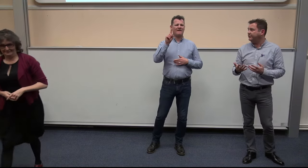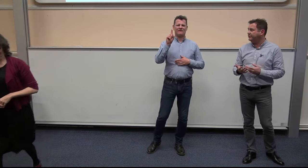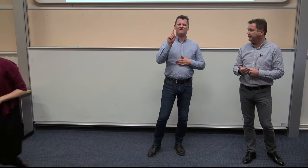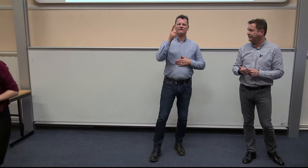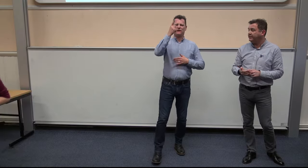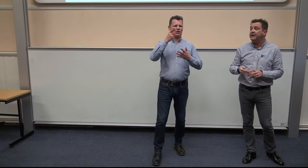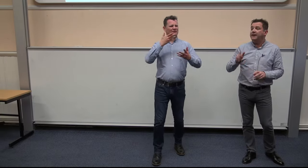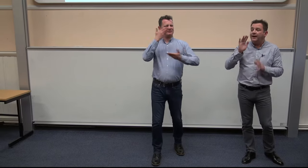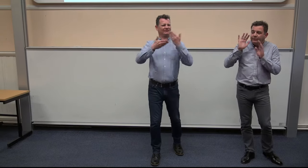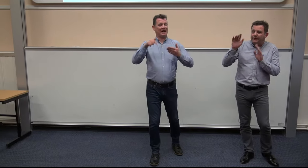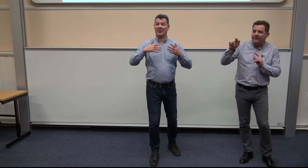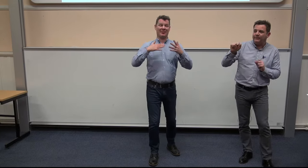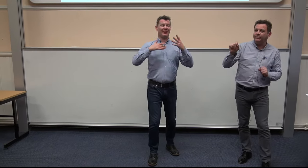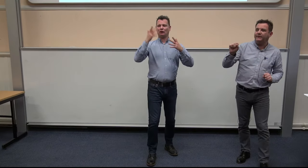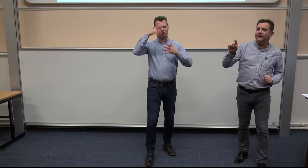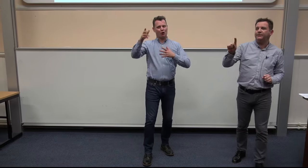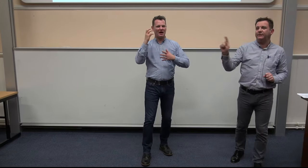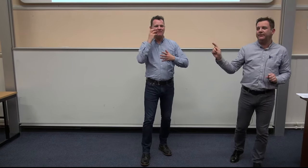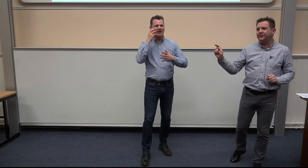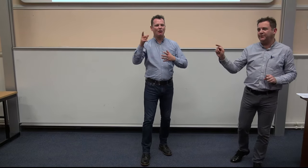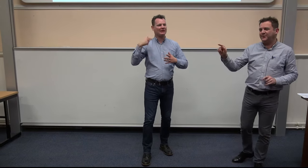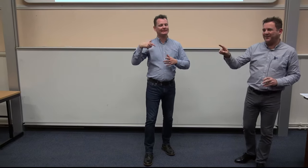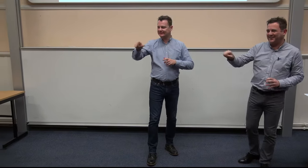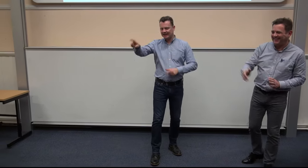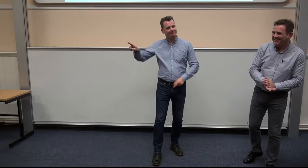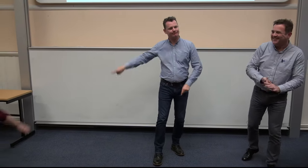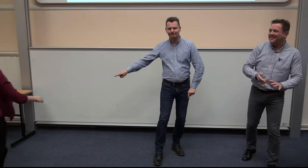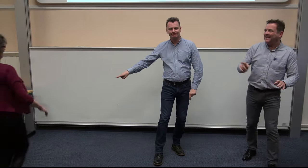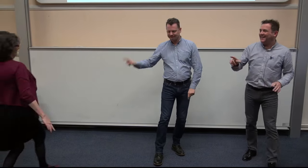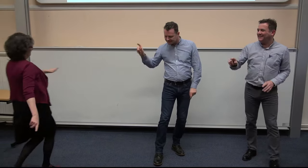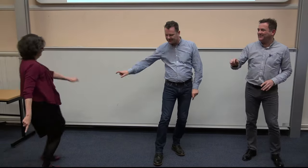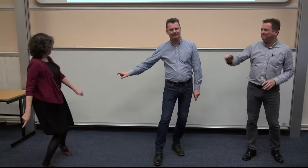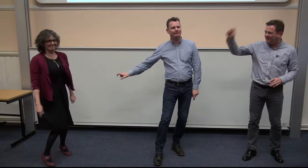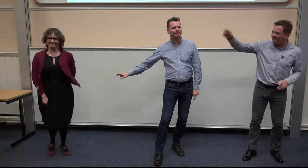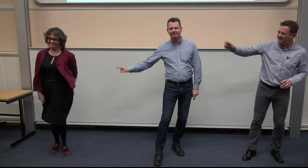you find yourself in. Sorry, Marion, but I still need you just for a second.